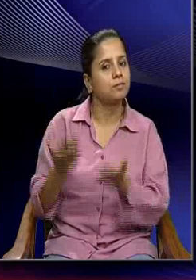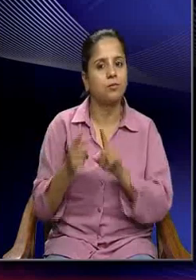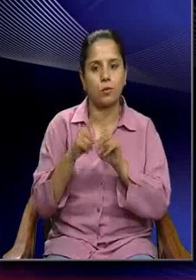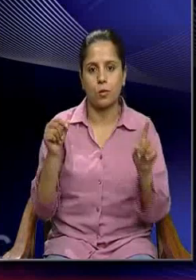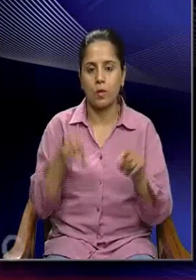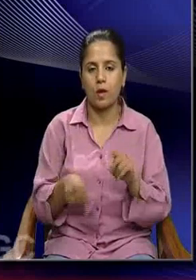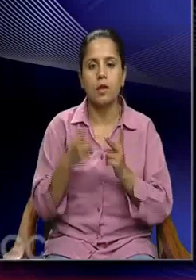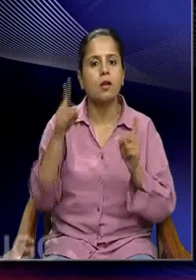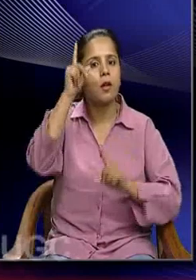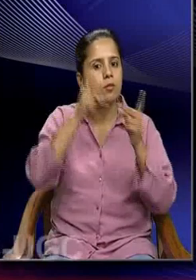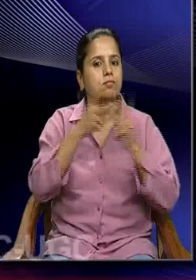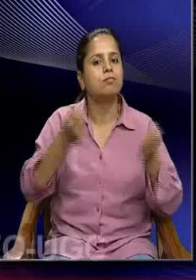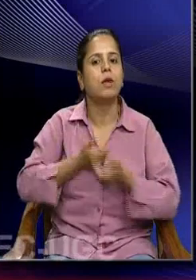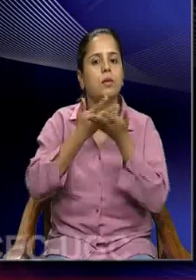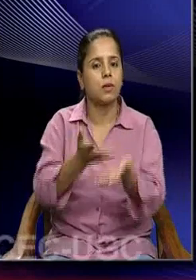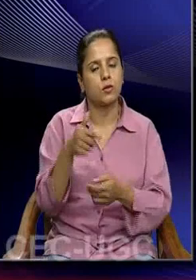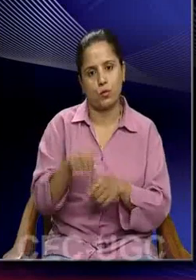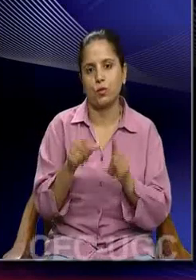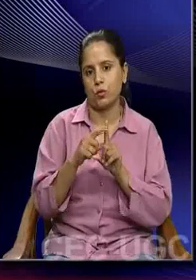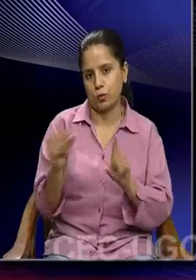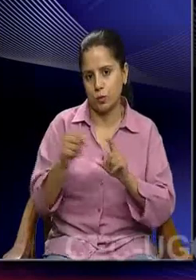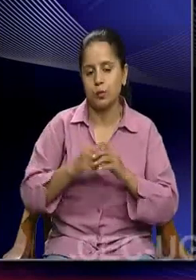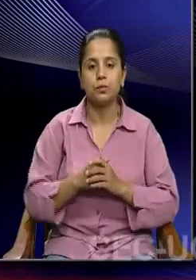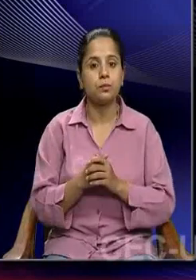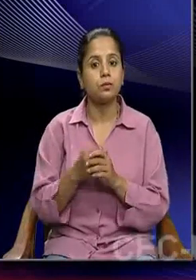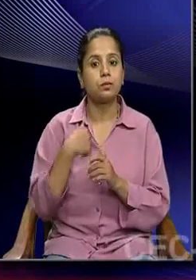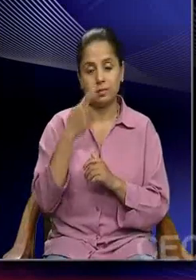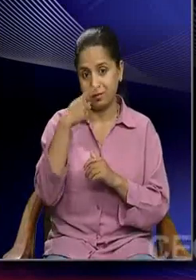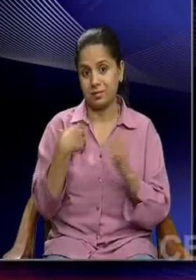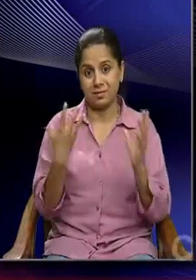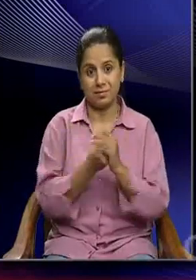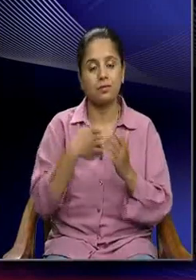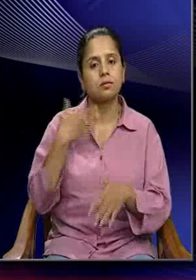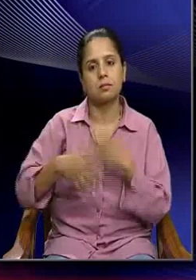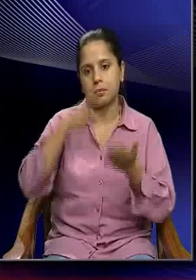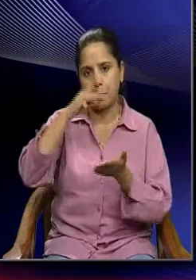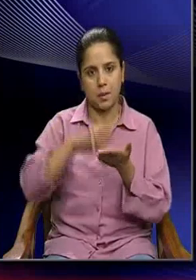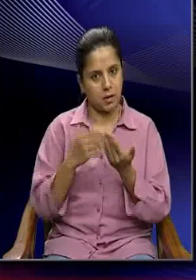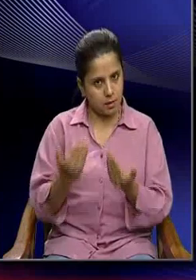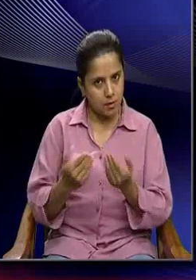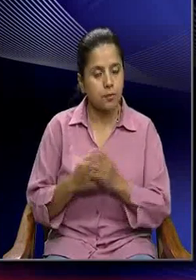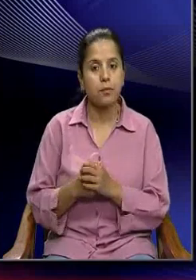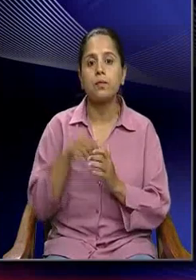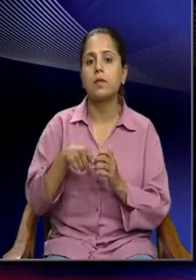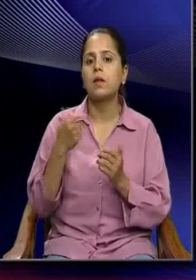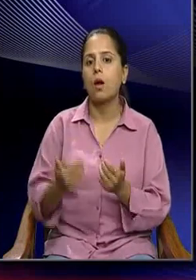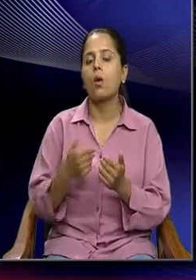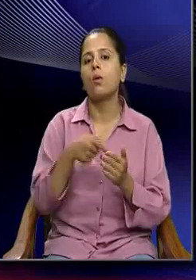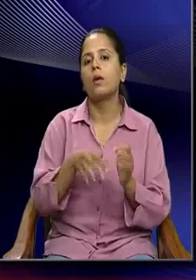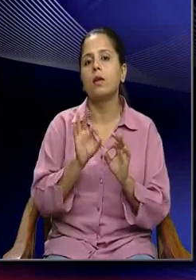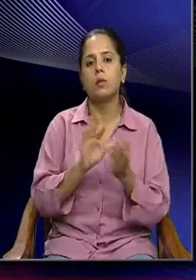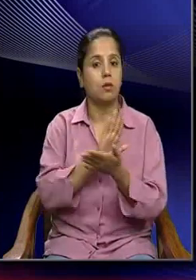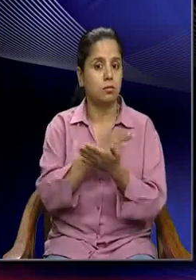the symbolic expressions. We have with us Miss Manisha, who's going to interpret